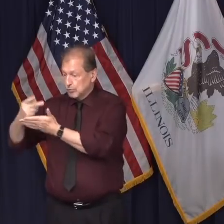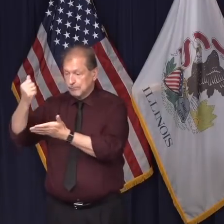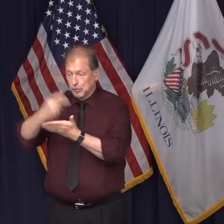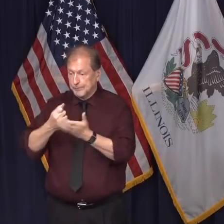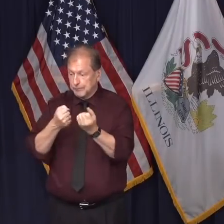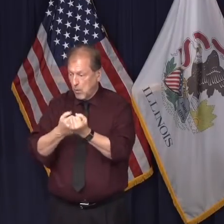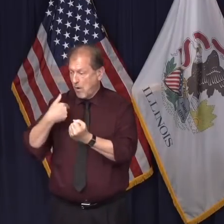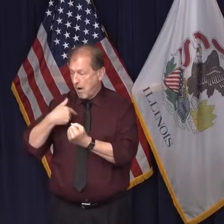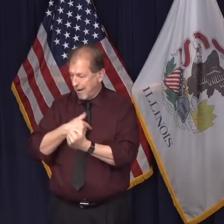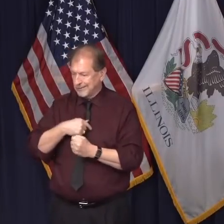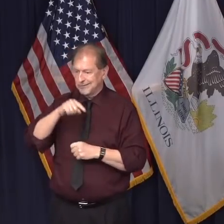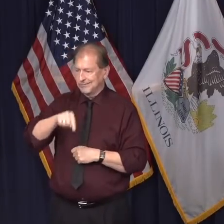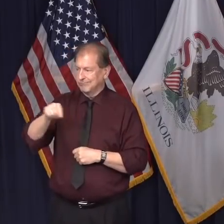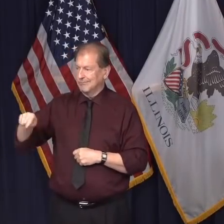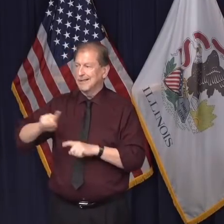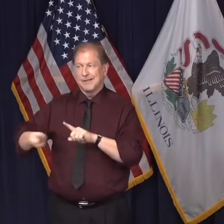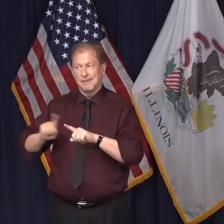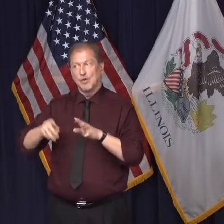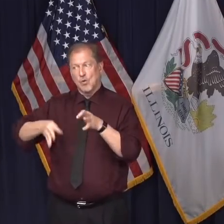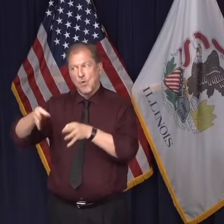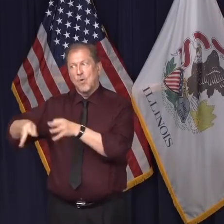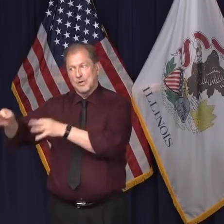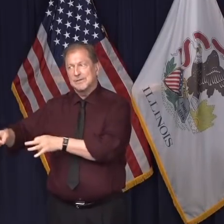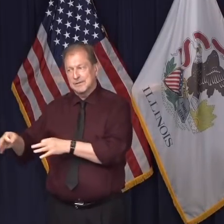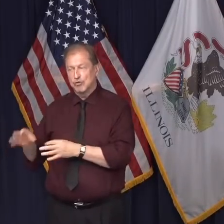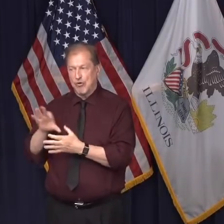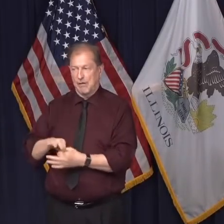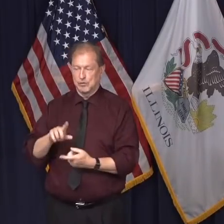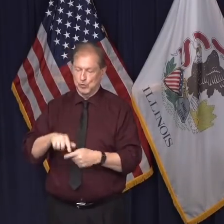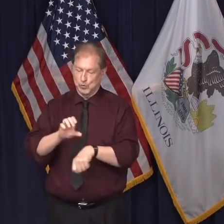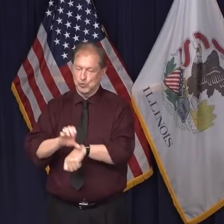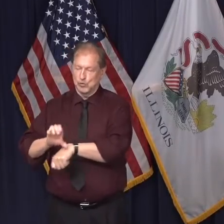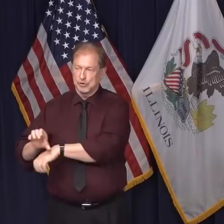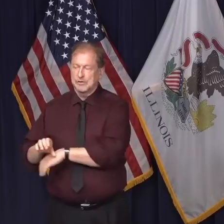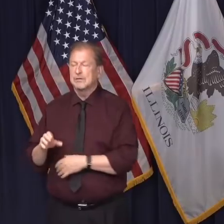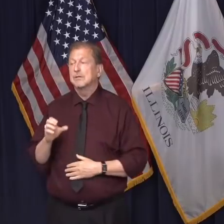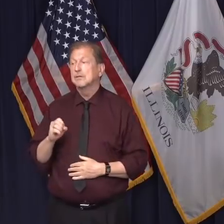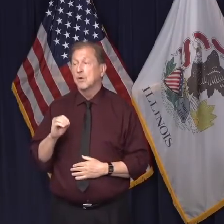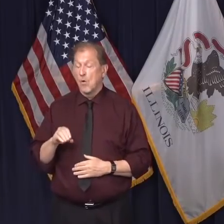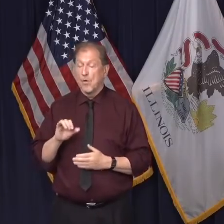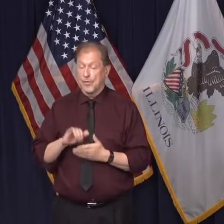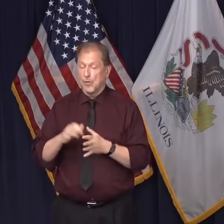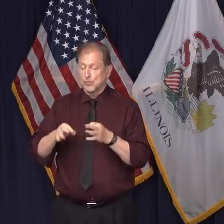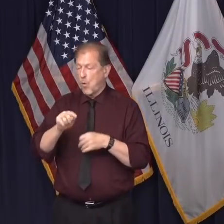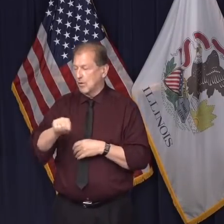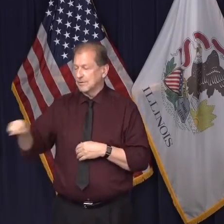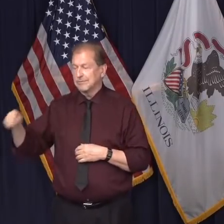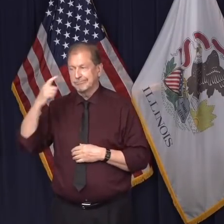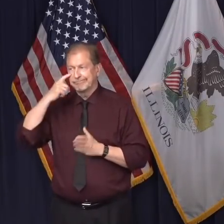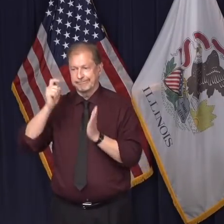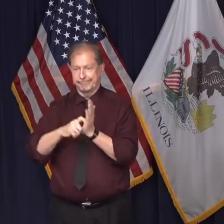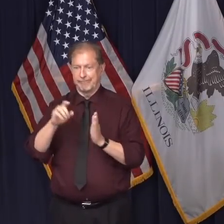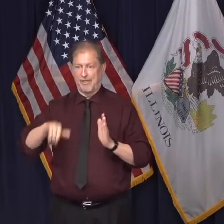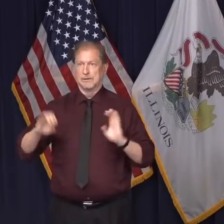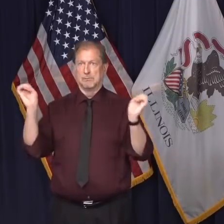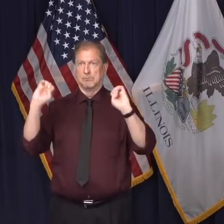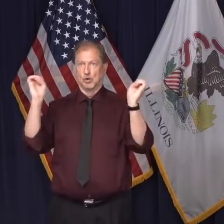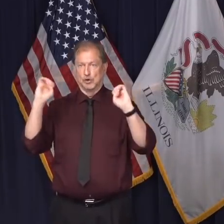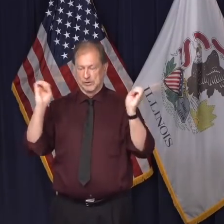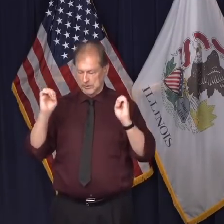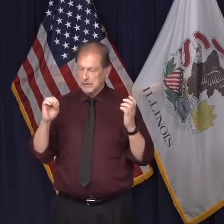executive orders with regard to houses of worship. So, these courts have recognized that there's a public health crisis